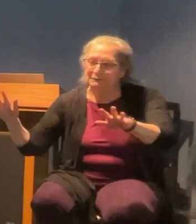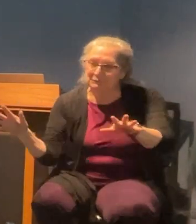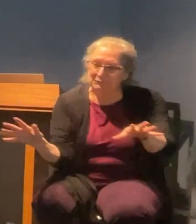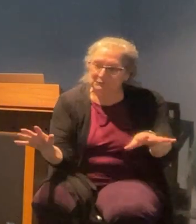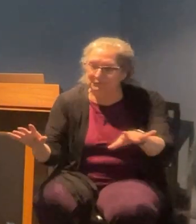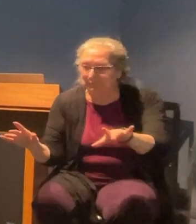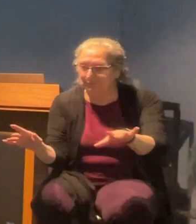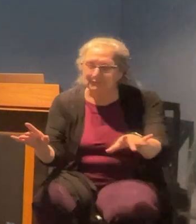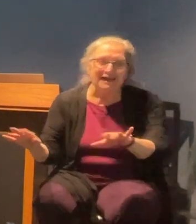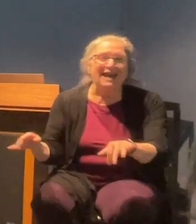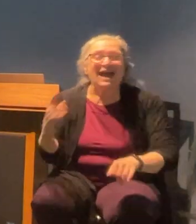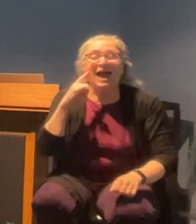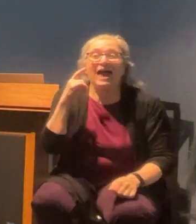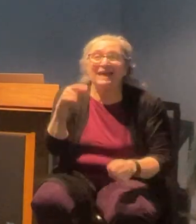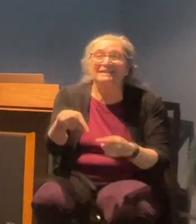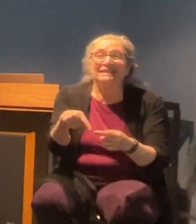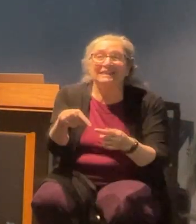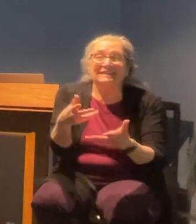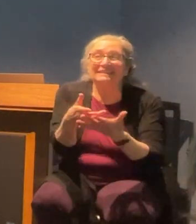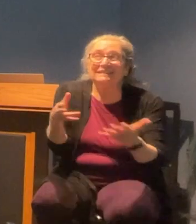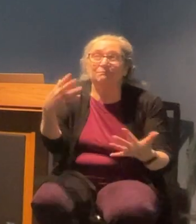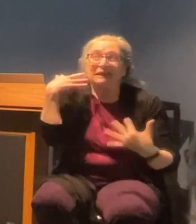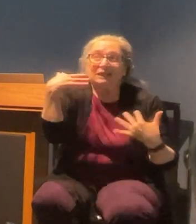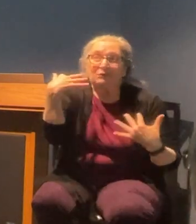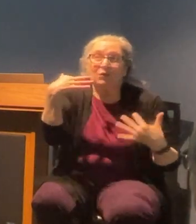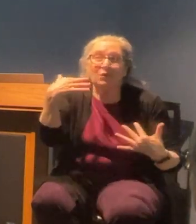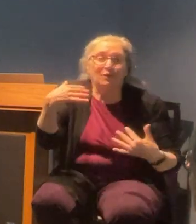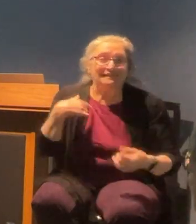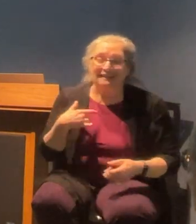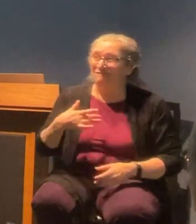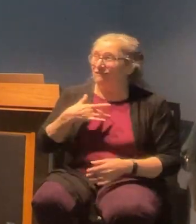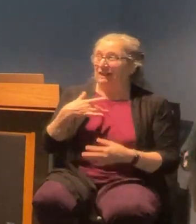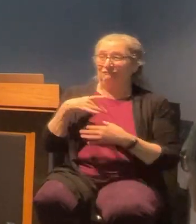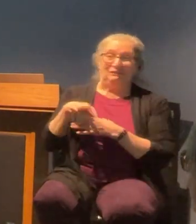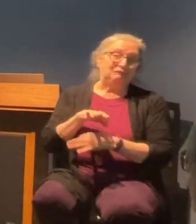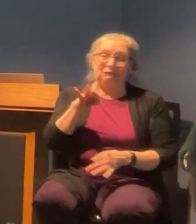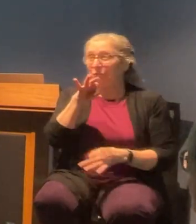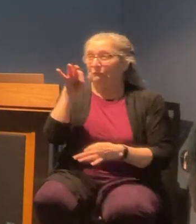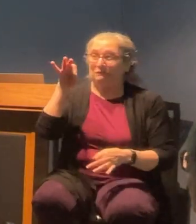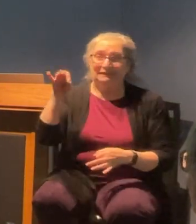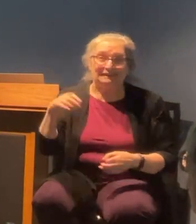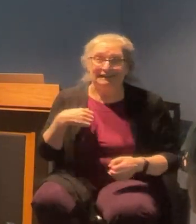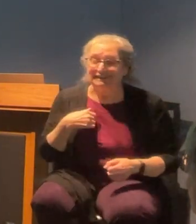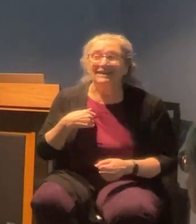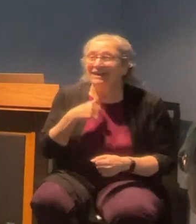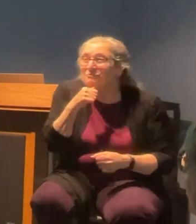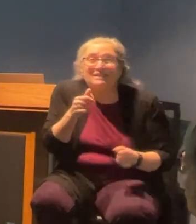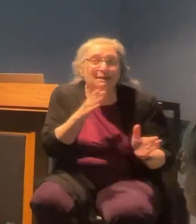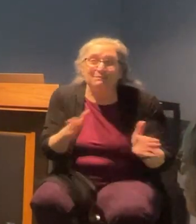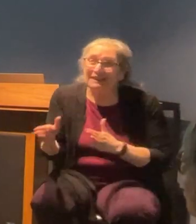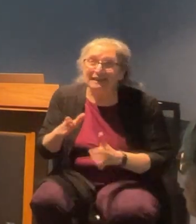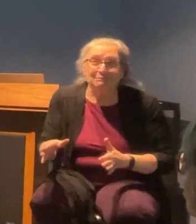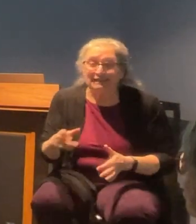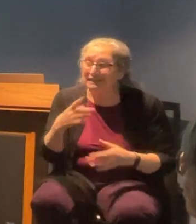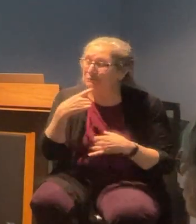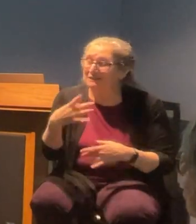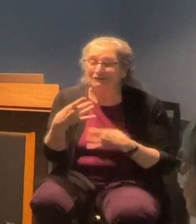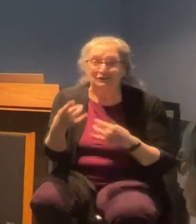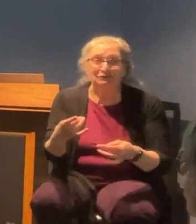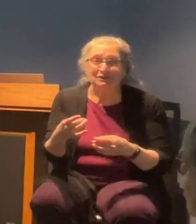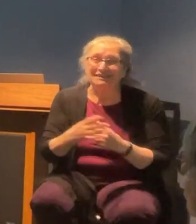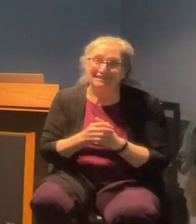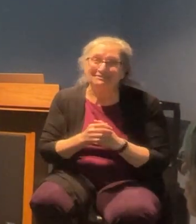really like ghosty kind of thing. I didn't plan it, but everyone was just talking about that. Was there something when you